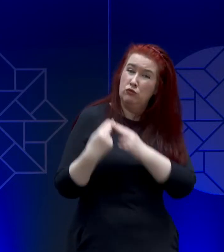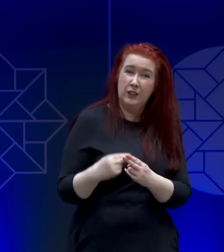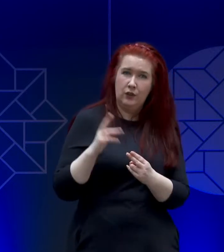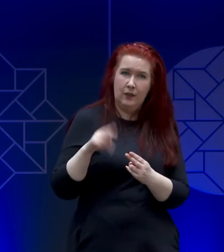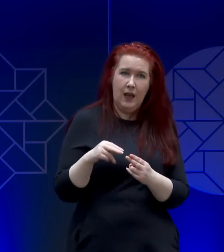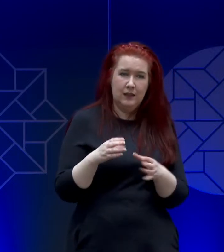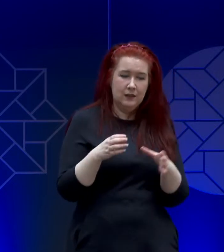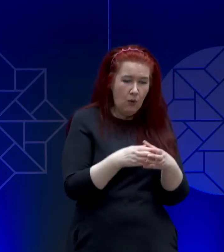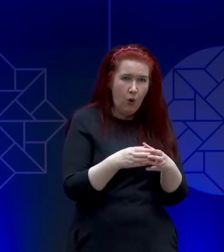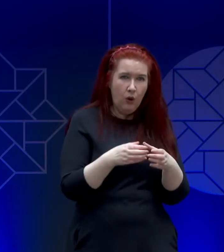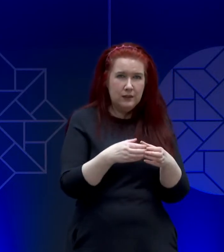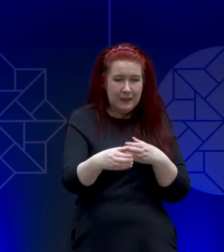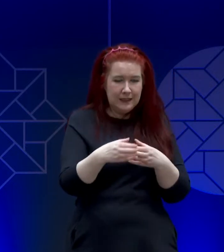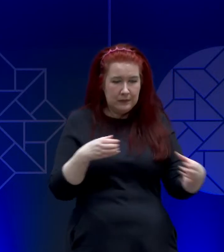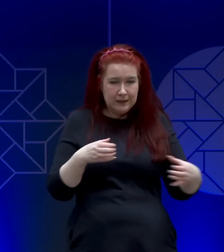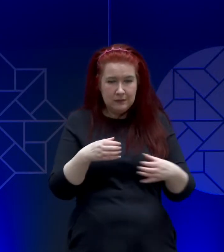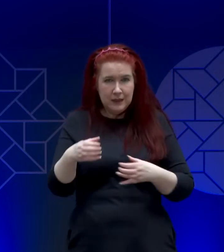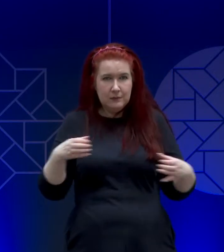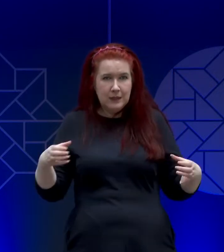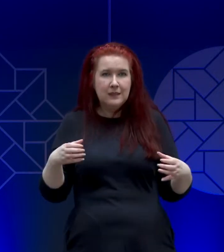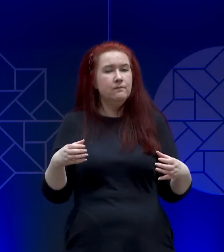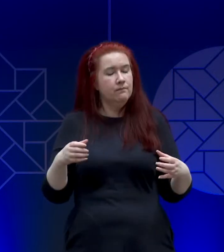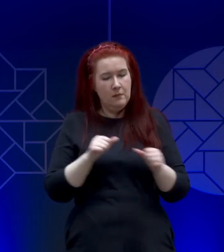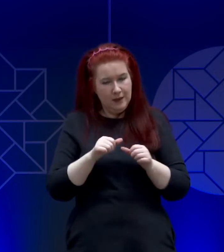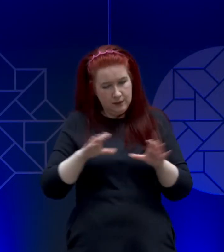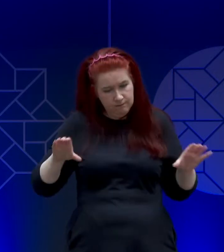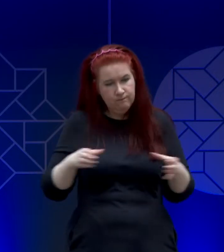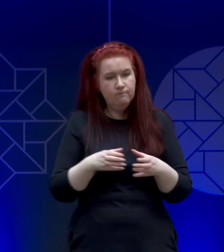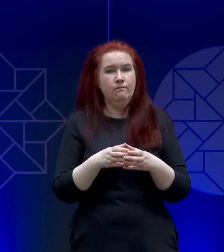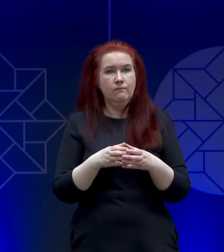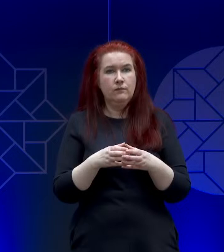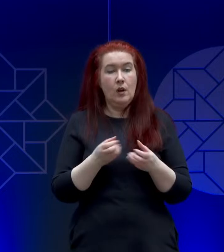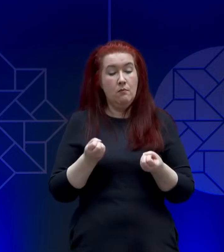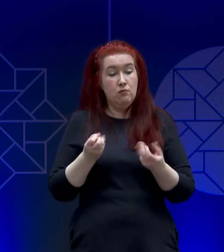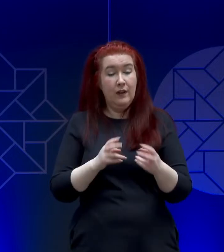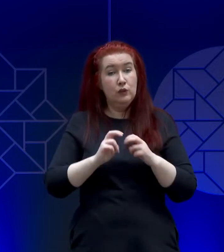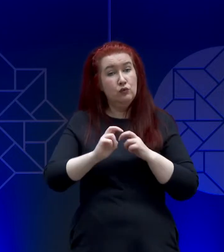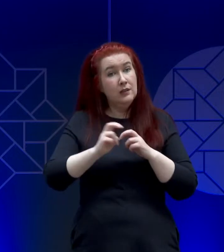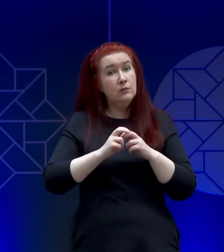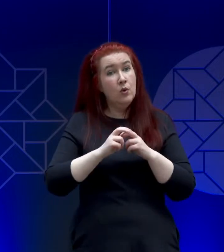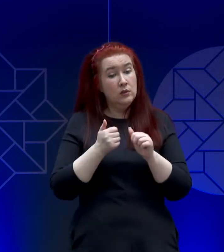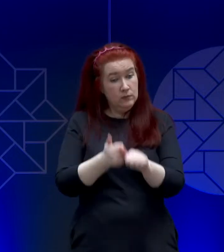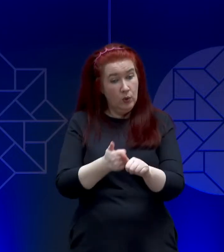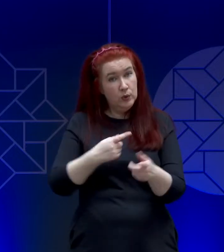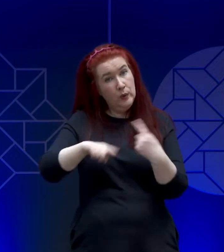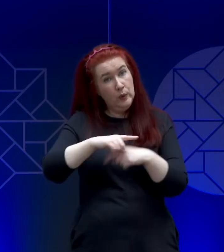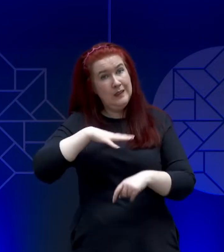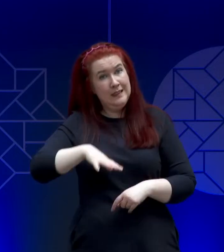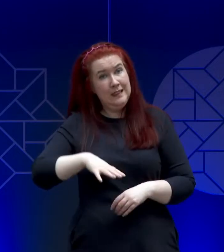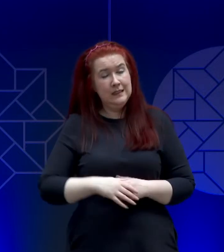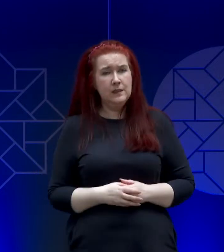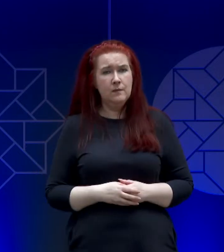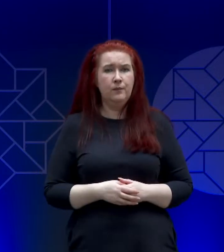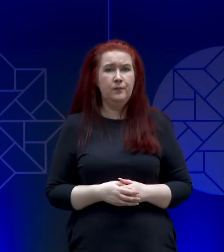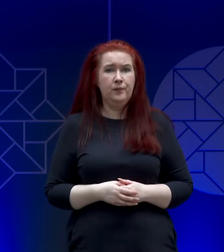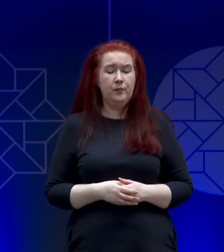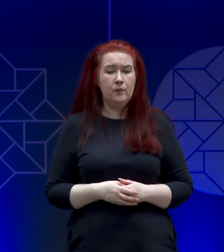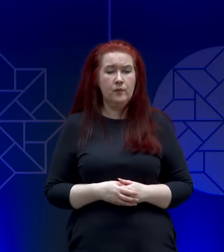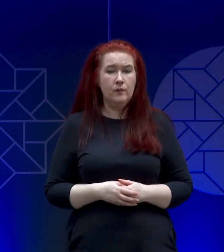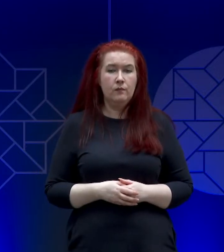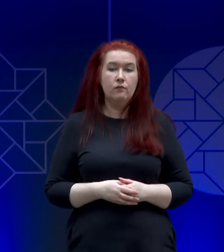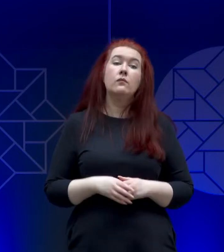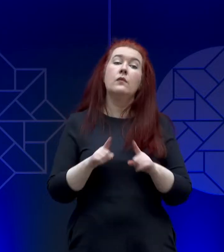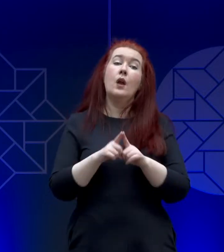more fragmented facilities, with transport support provided for those who need it. And to ensure that they